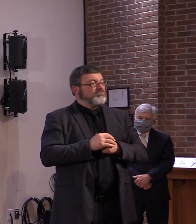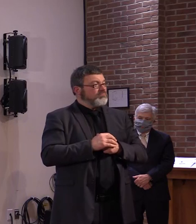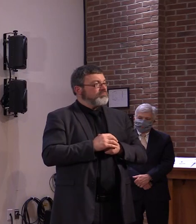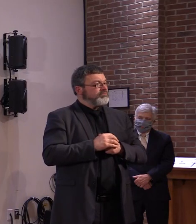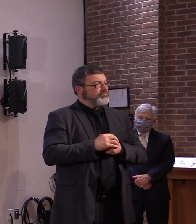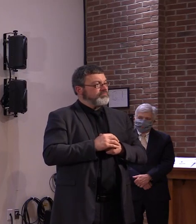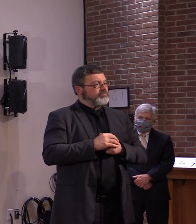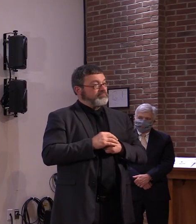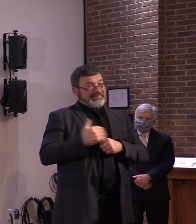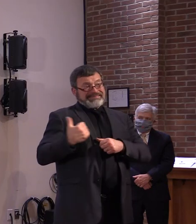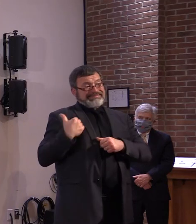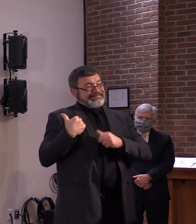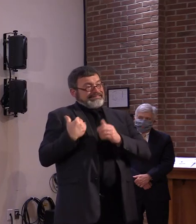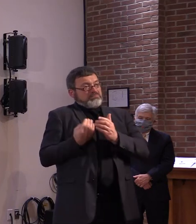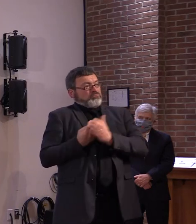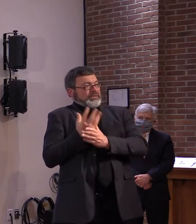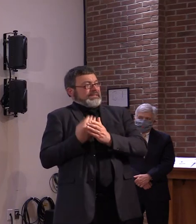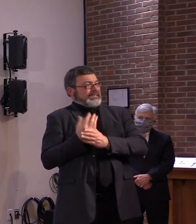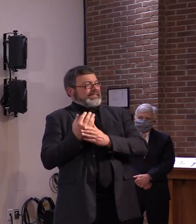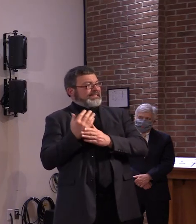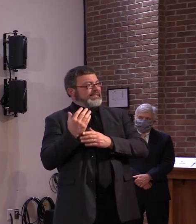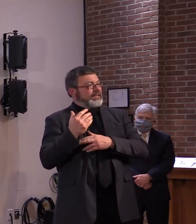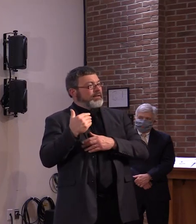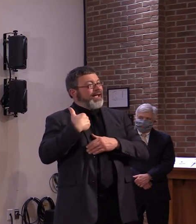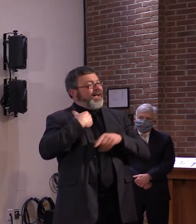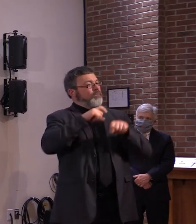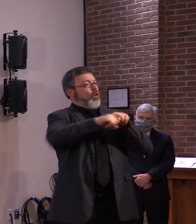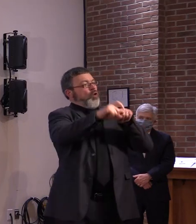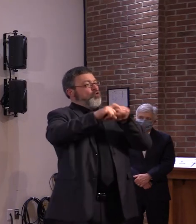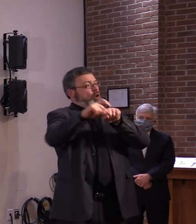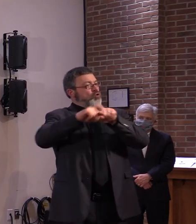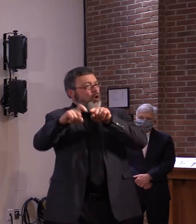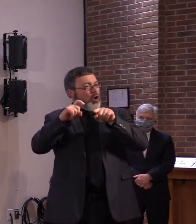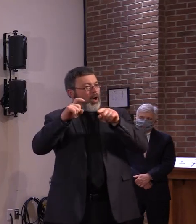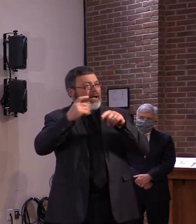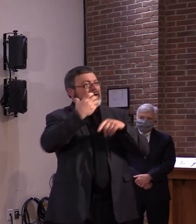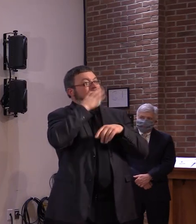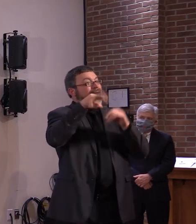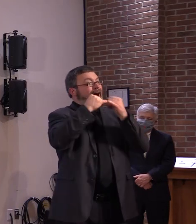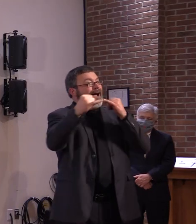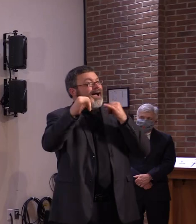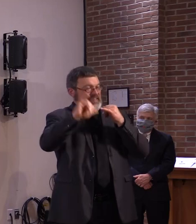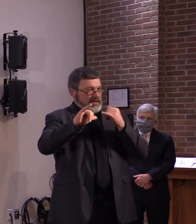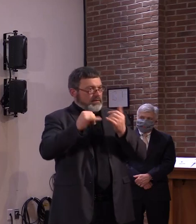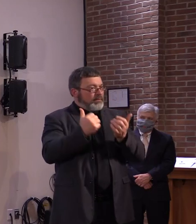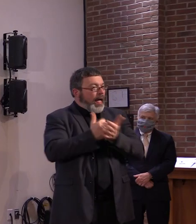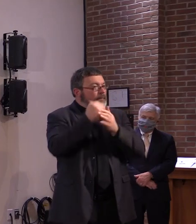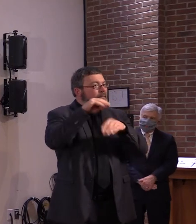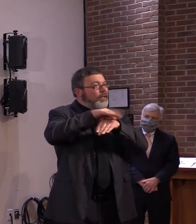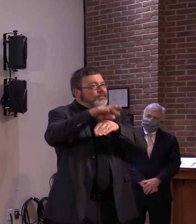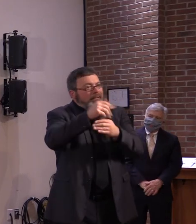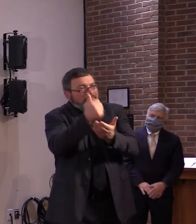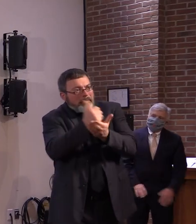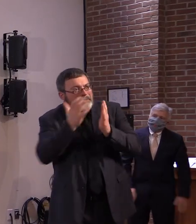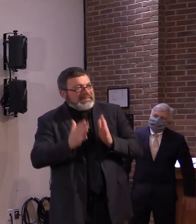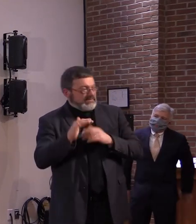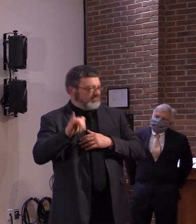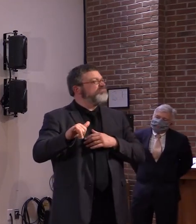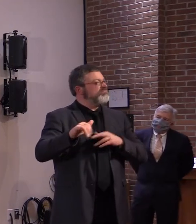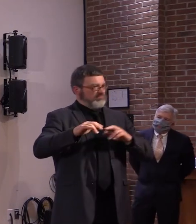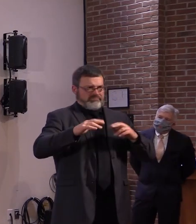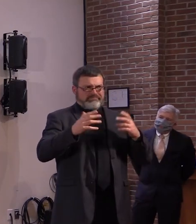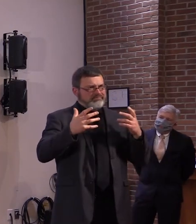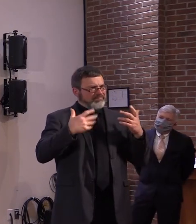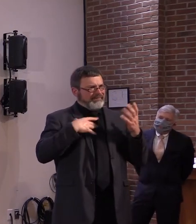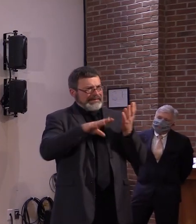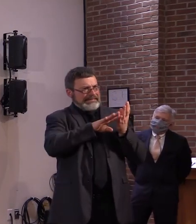spring, telepsychiatry, telecounseling, telehealth were all very much operating all